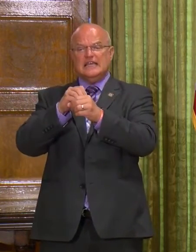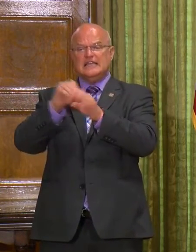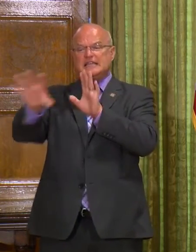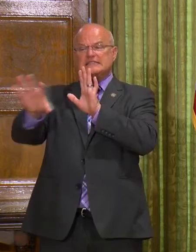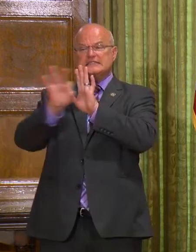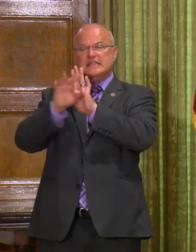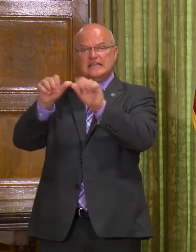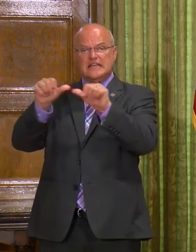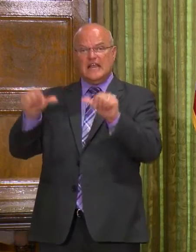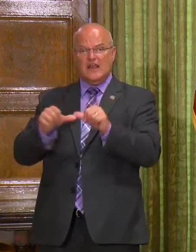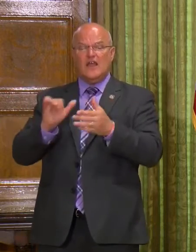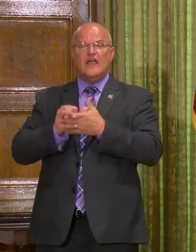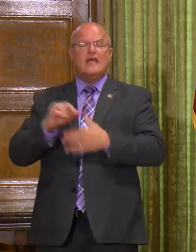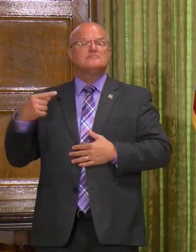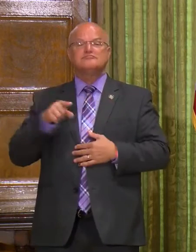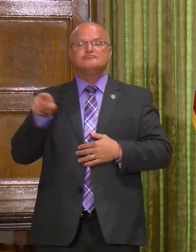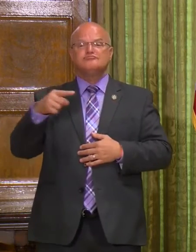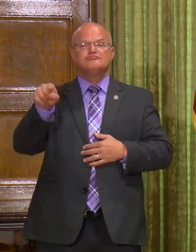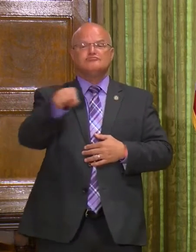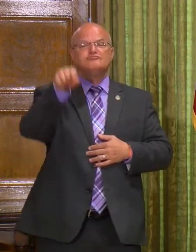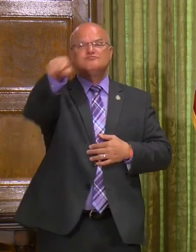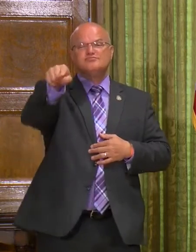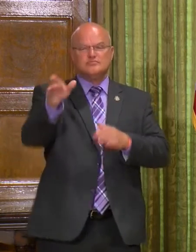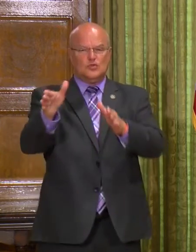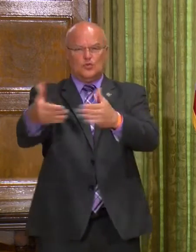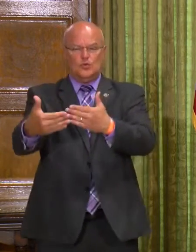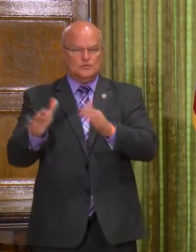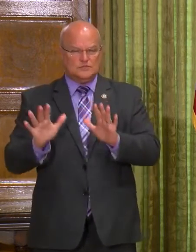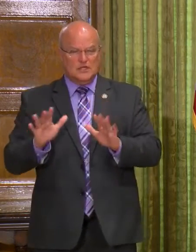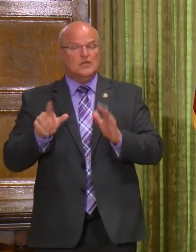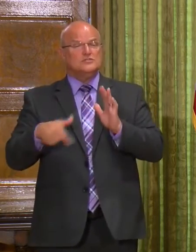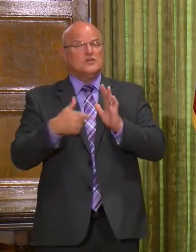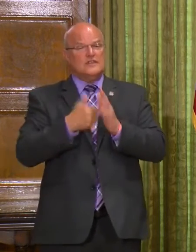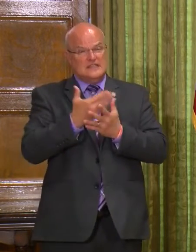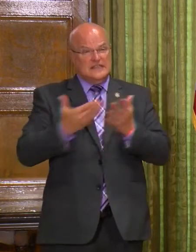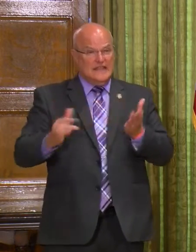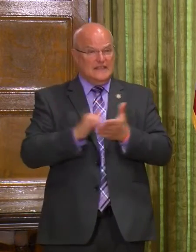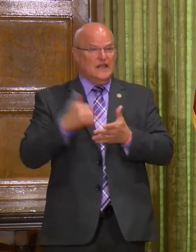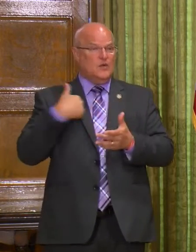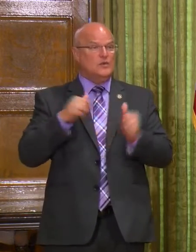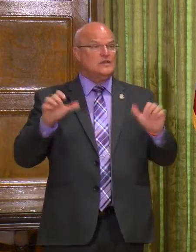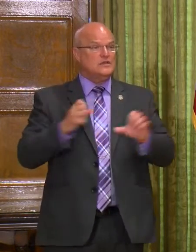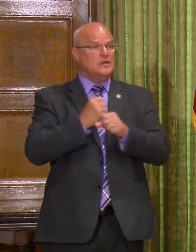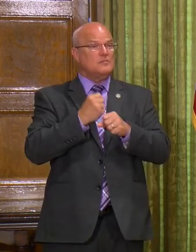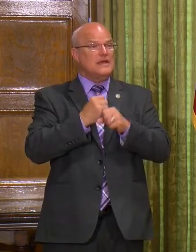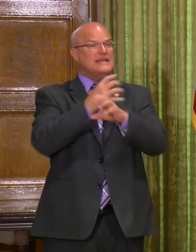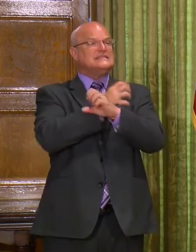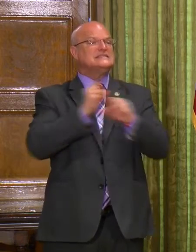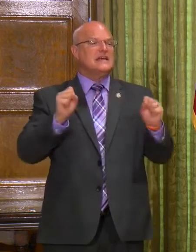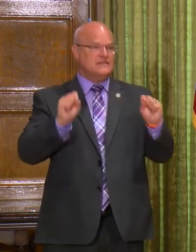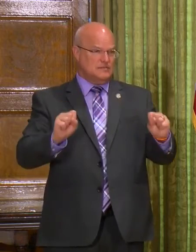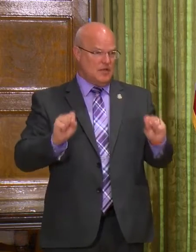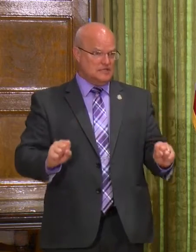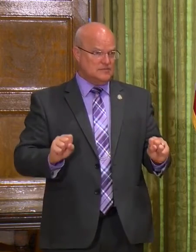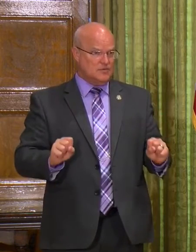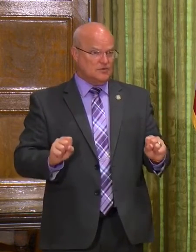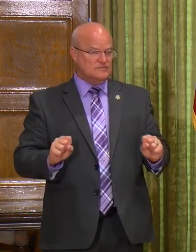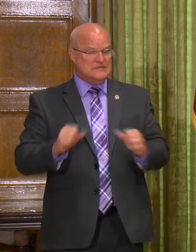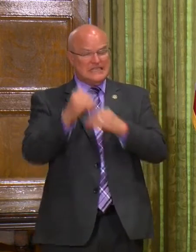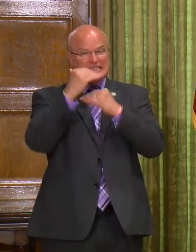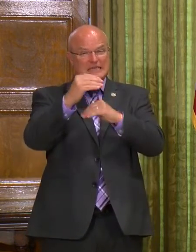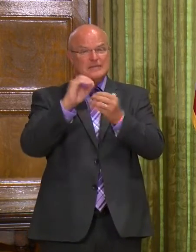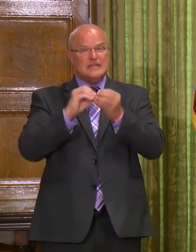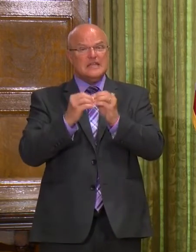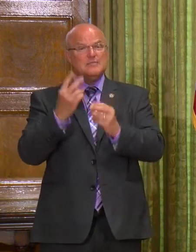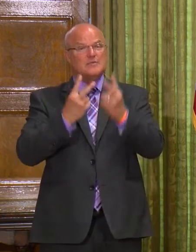designated area rather than going back into the rooms, et cetera. So these are some things that we can do to make that as safe as possible, limiting